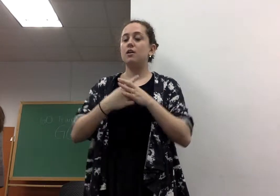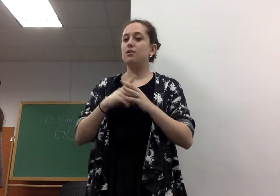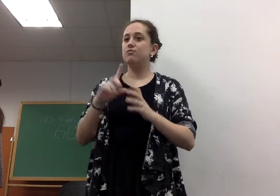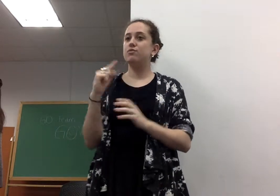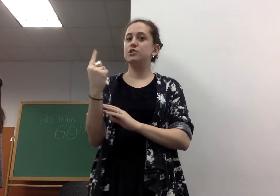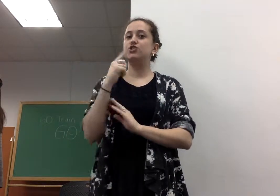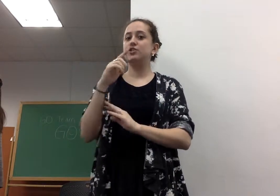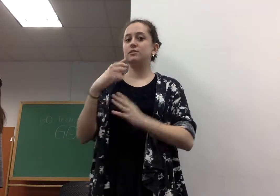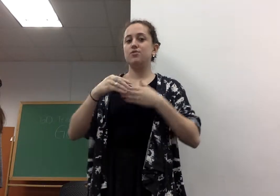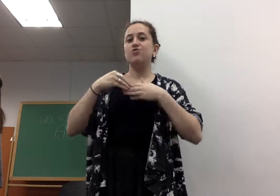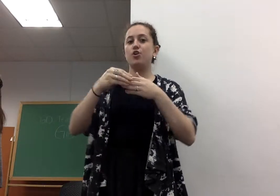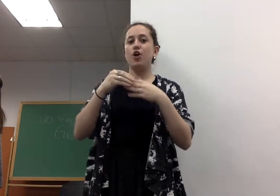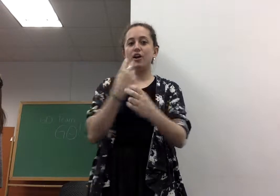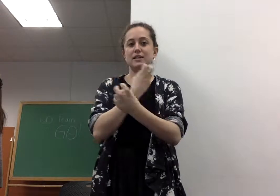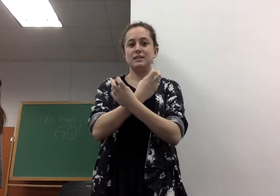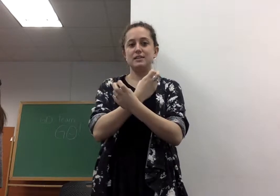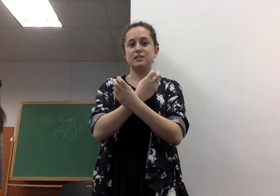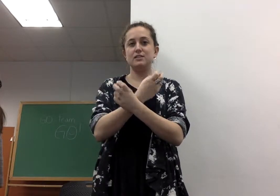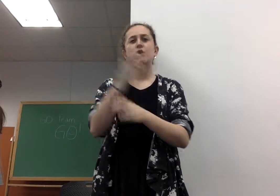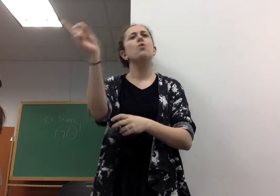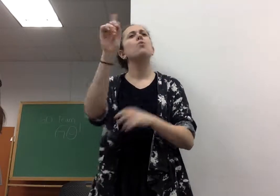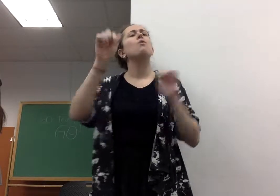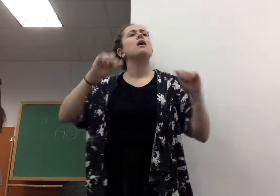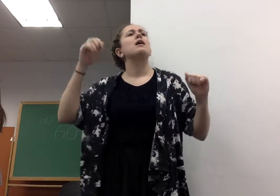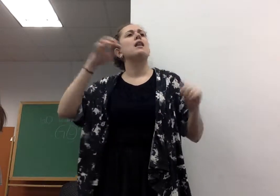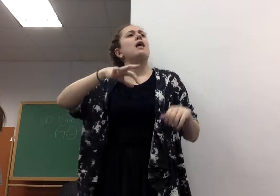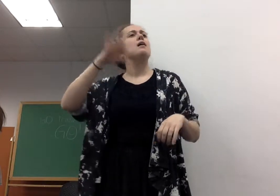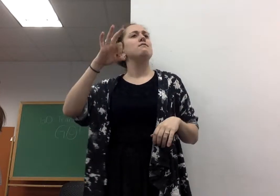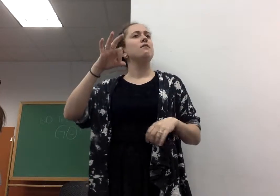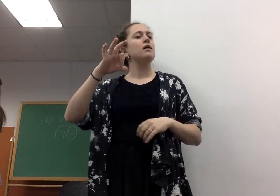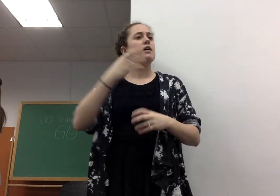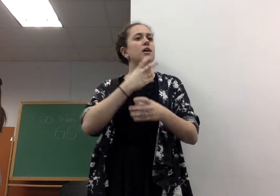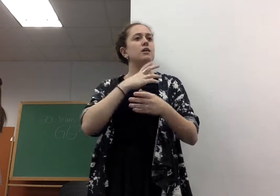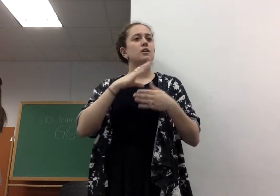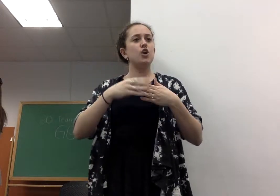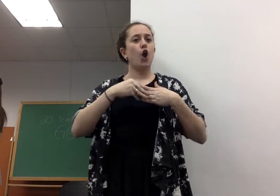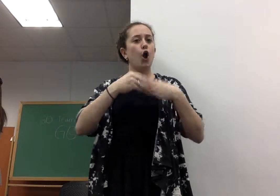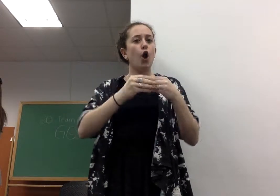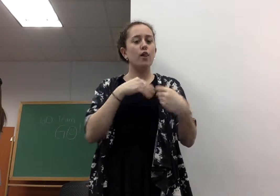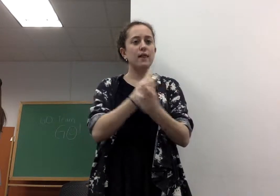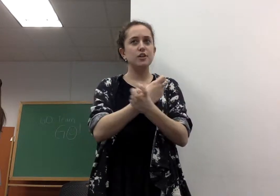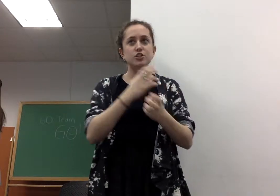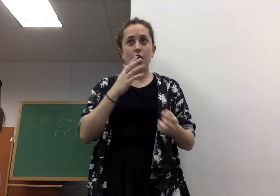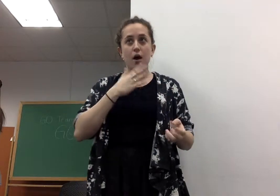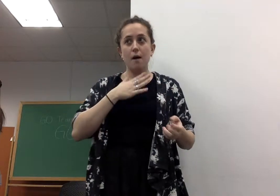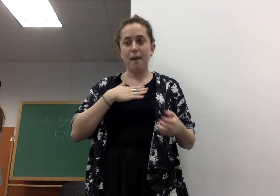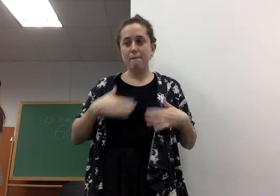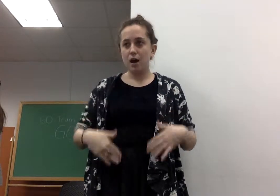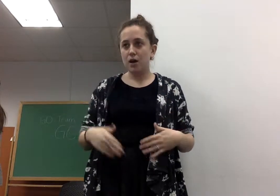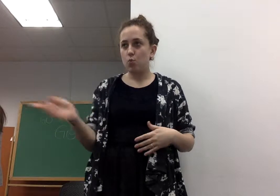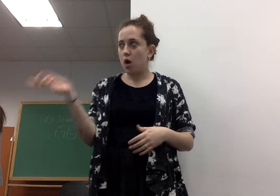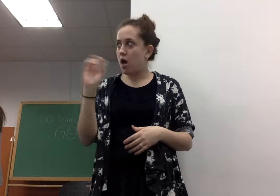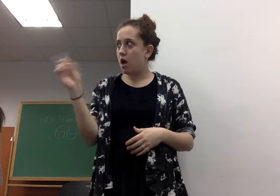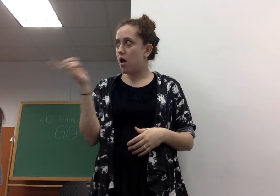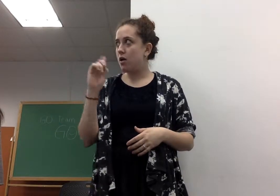can I find cartilage on my body? How can I see an example of what cartilage is really like? Okay, everybody go. Get yours. Okay,